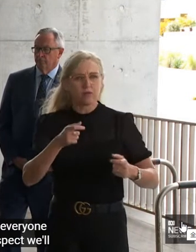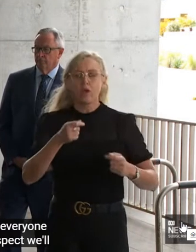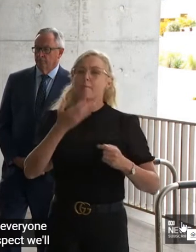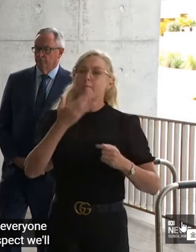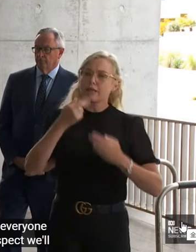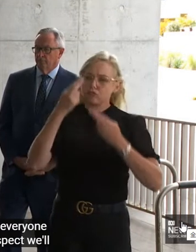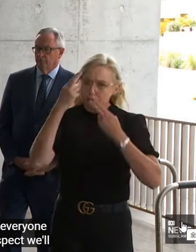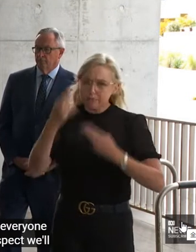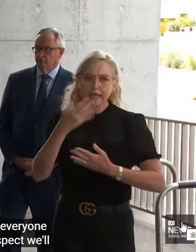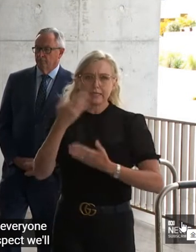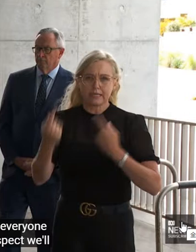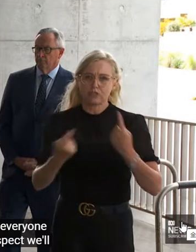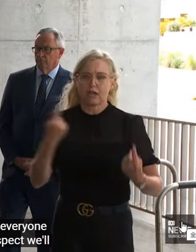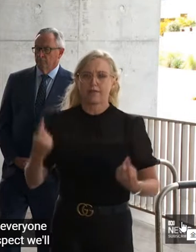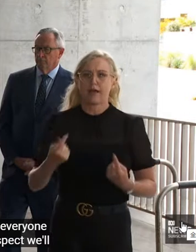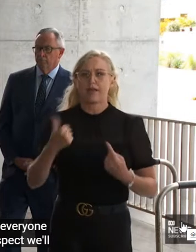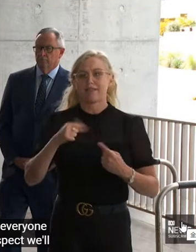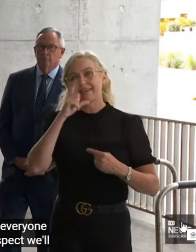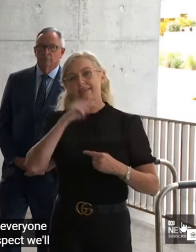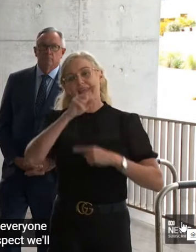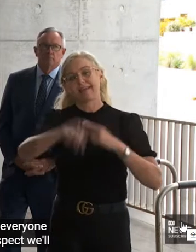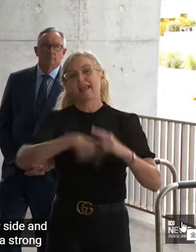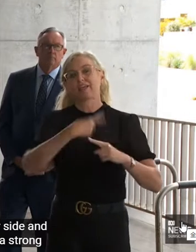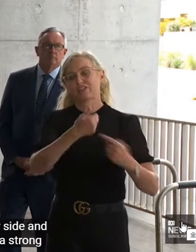side, and we're going to have a strong 2022.